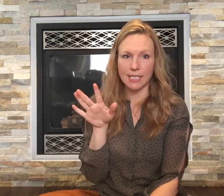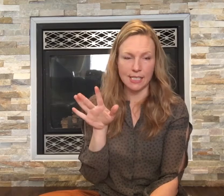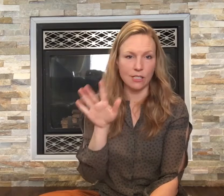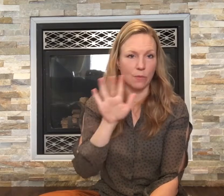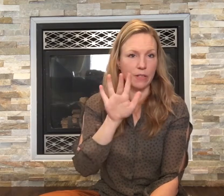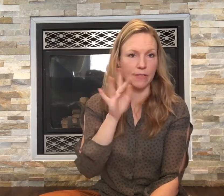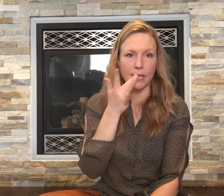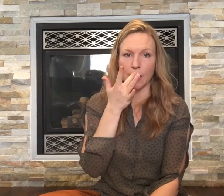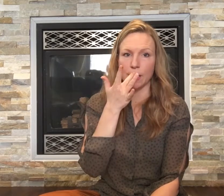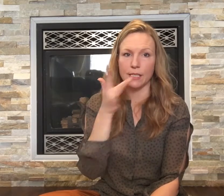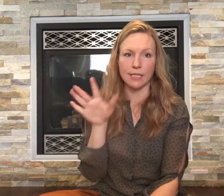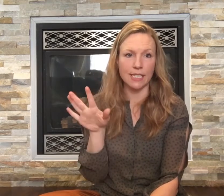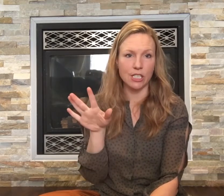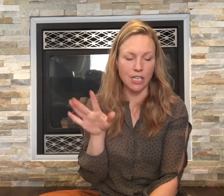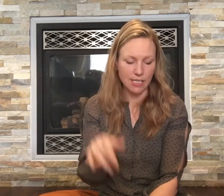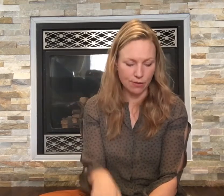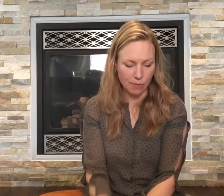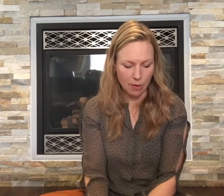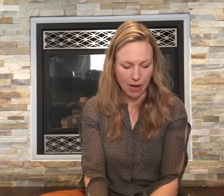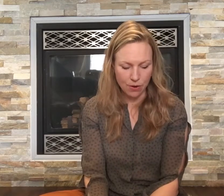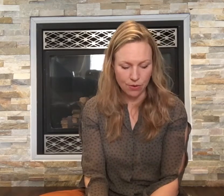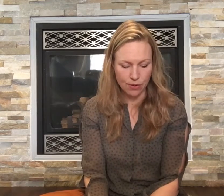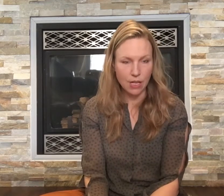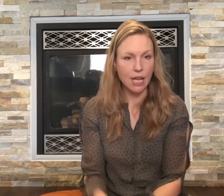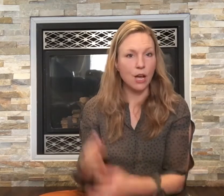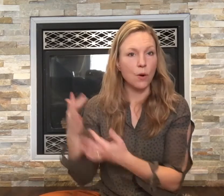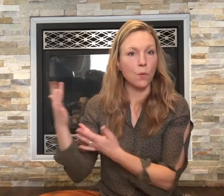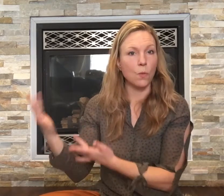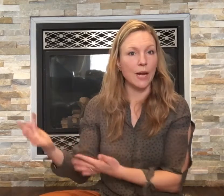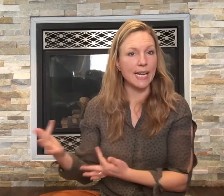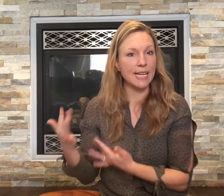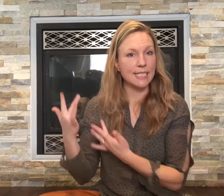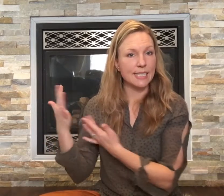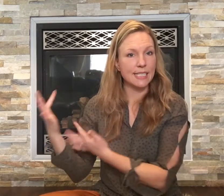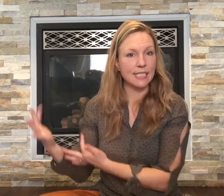Delicious, your middle finger, delicious from your mouth. Wait.